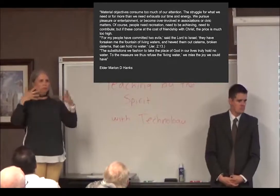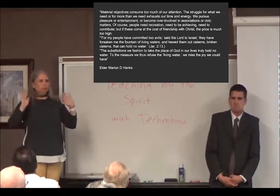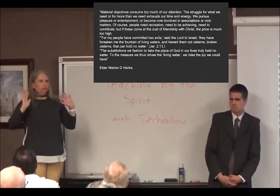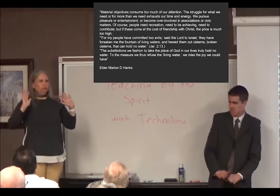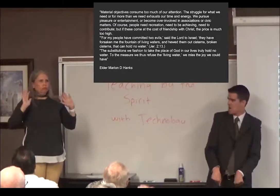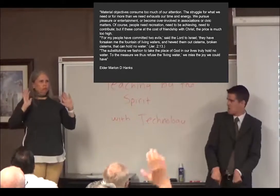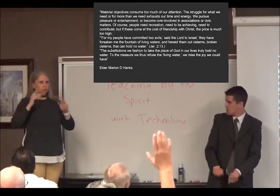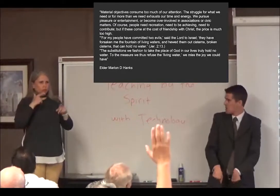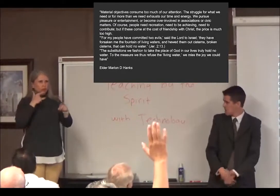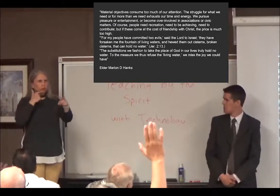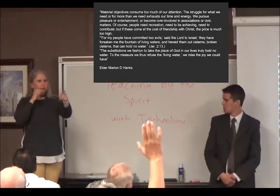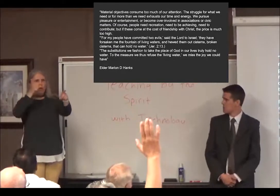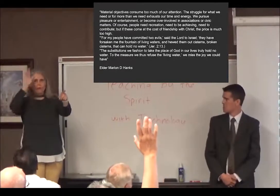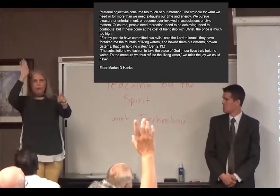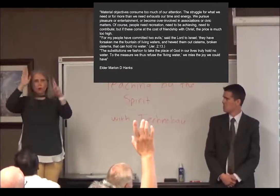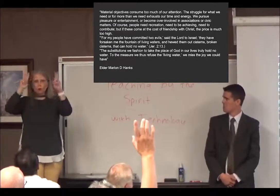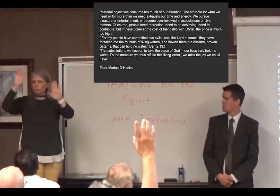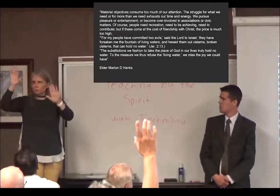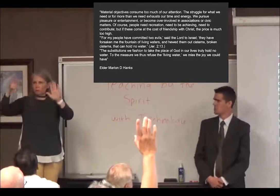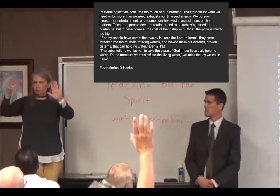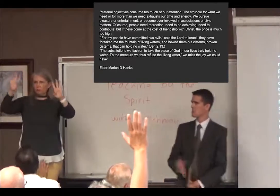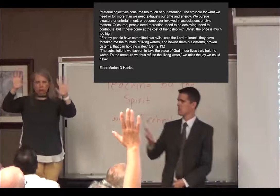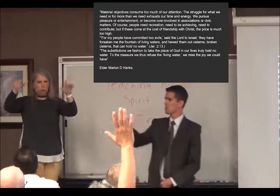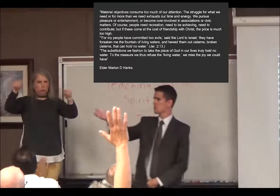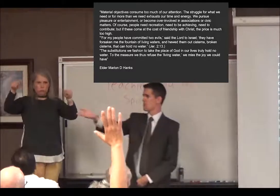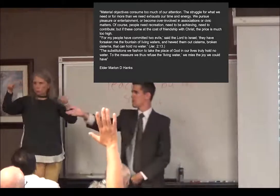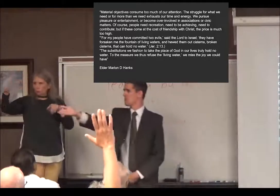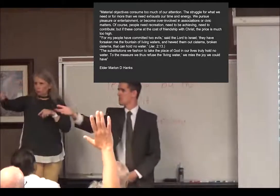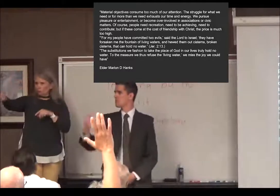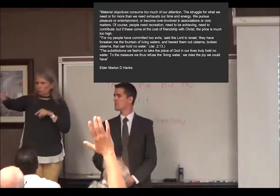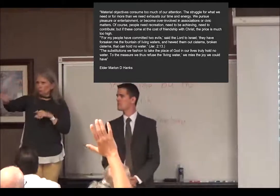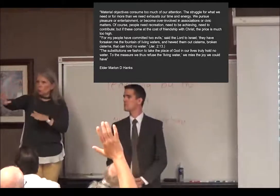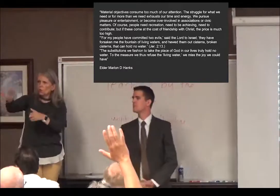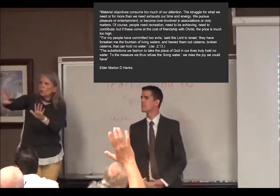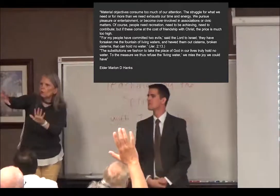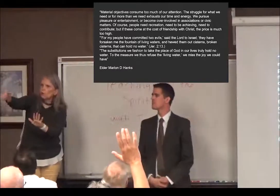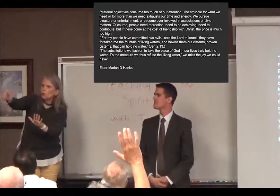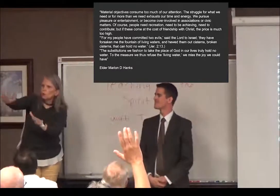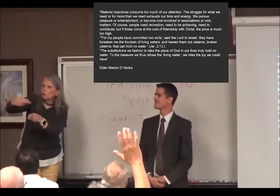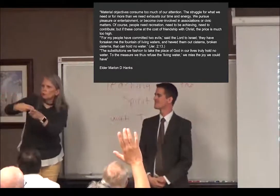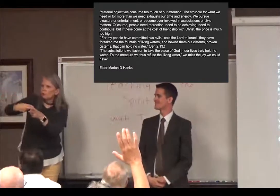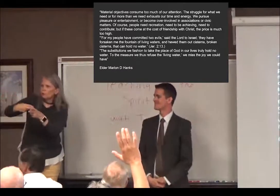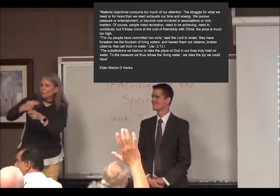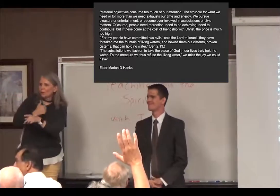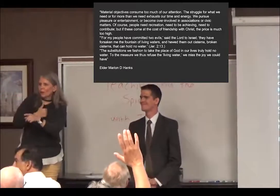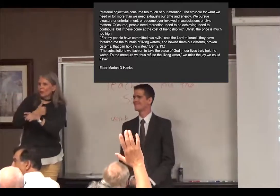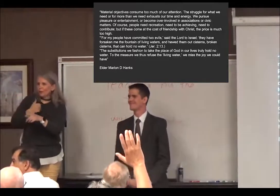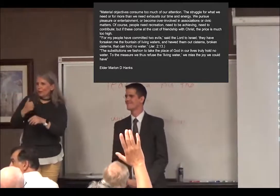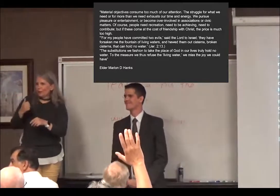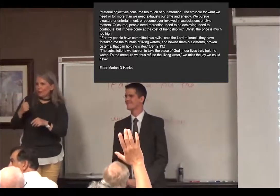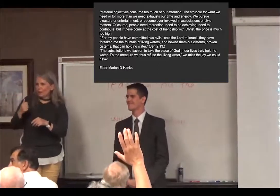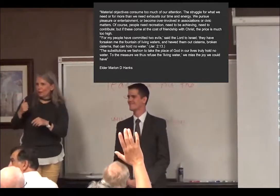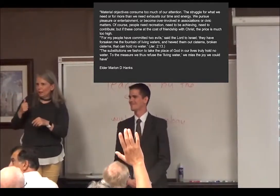That maybe you could see a little bit better. Yeah, that's a possibility. Tons of hands picked already. Hold on, tell me your name first. Sorry.